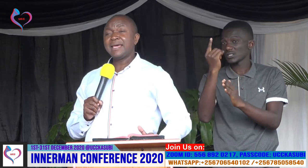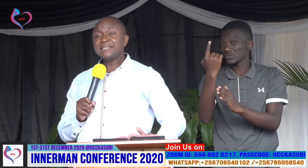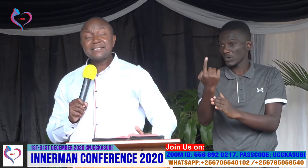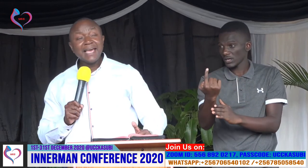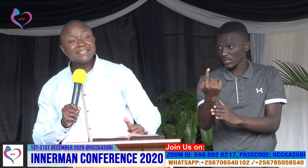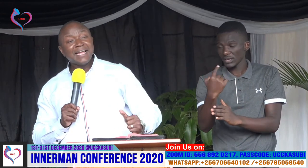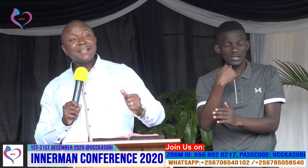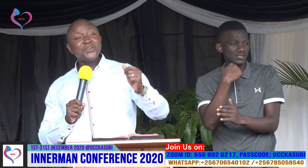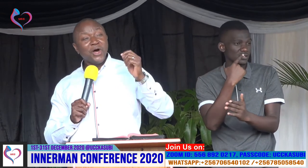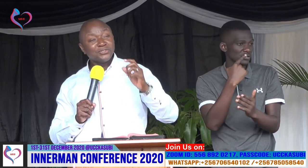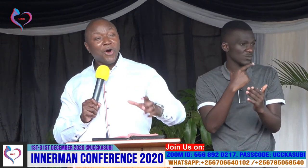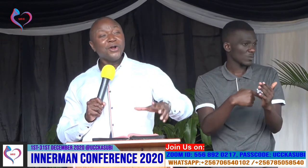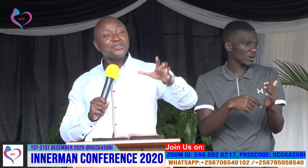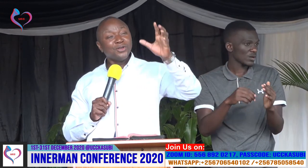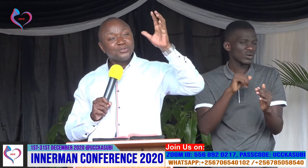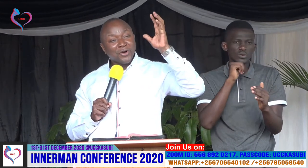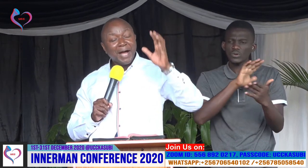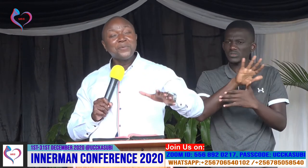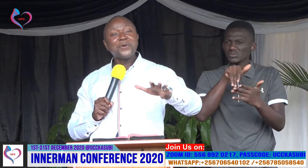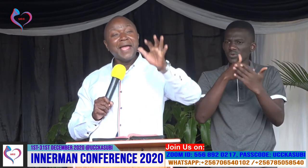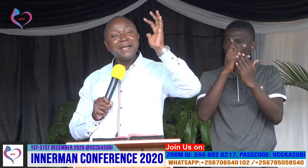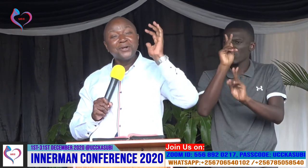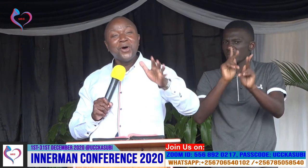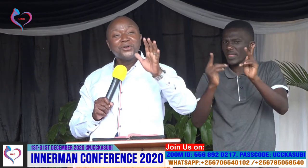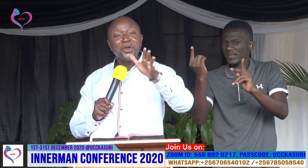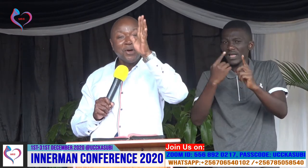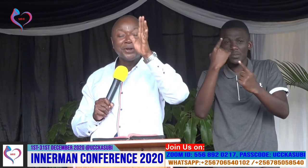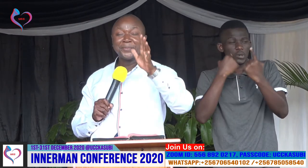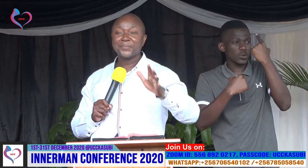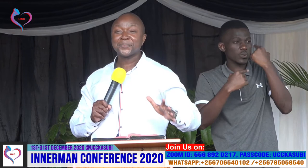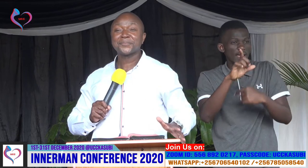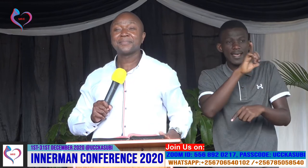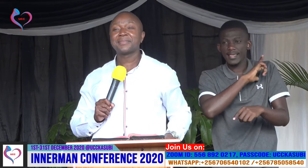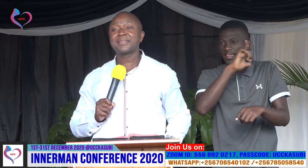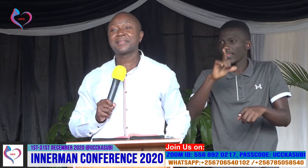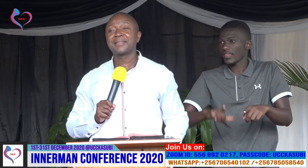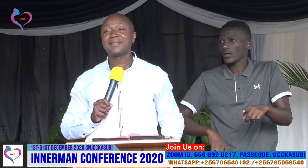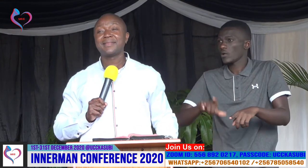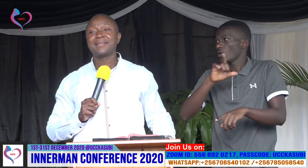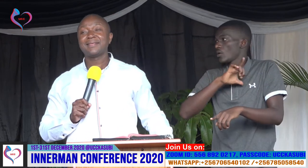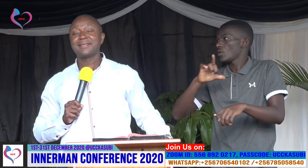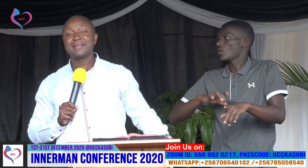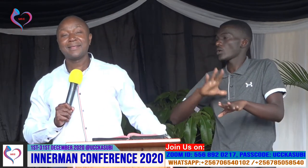He says that not all those who come crying, Lord, Lord,